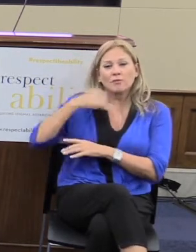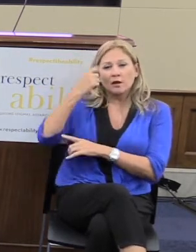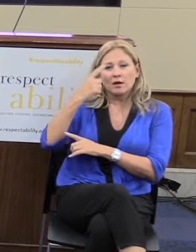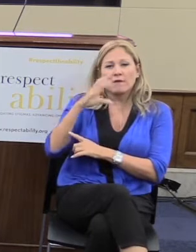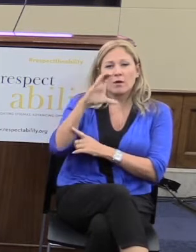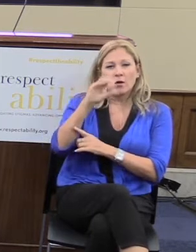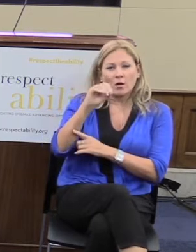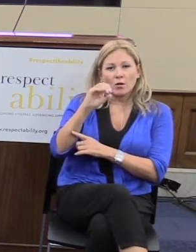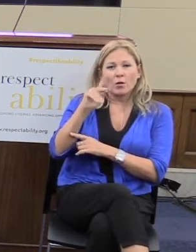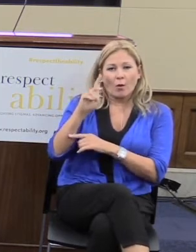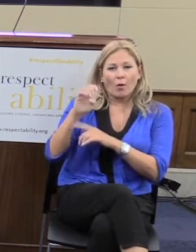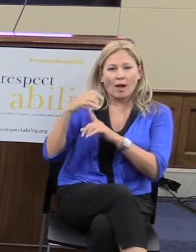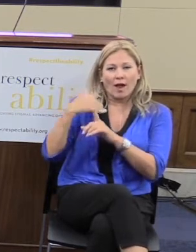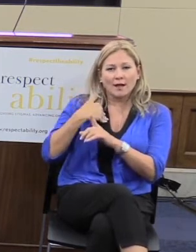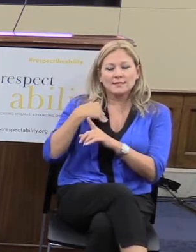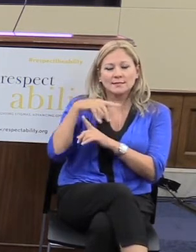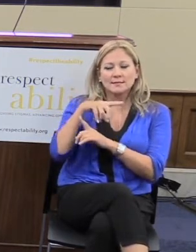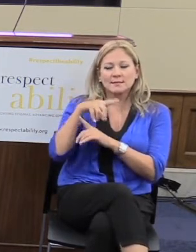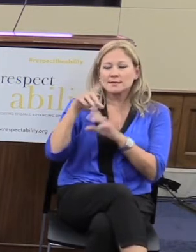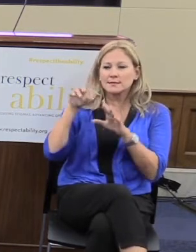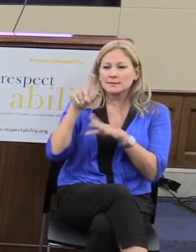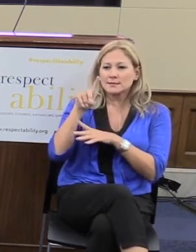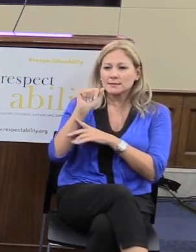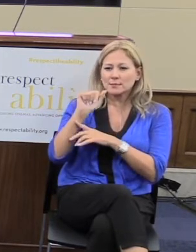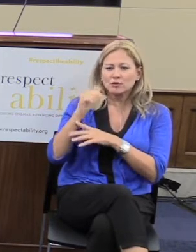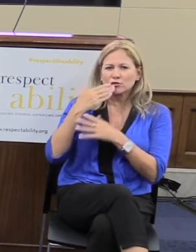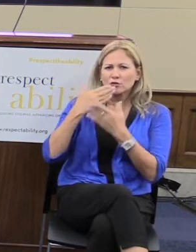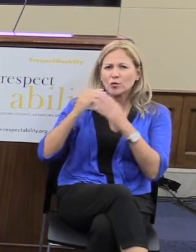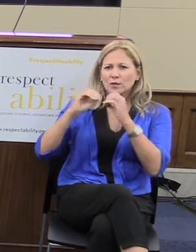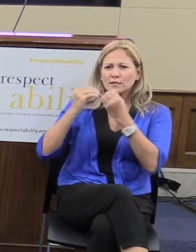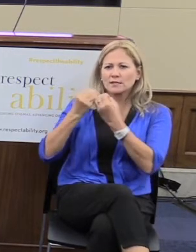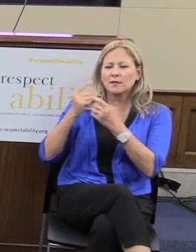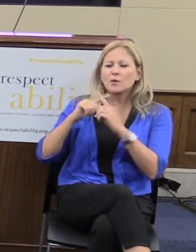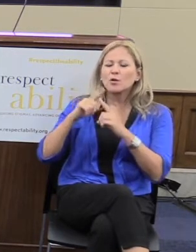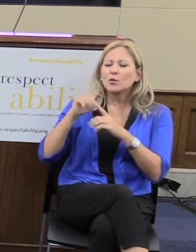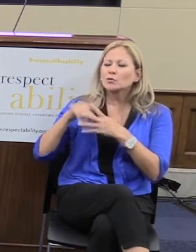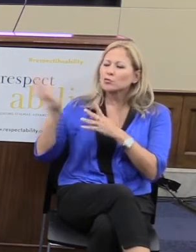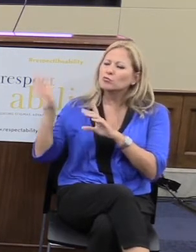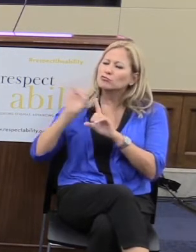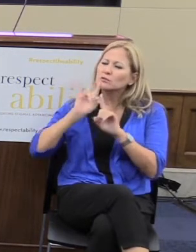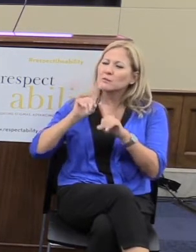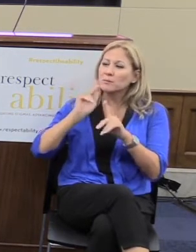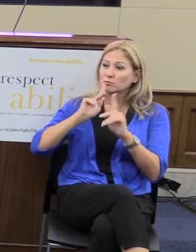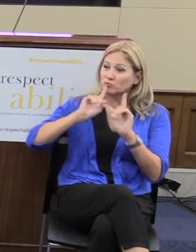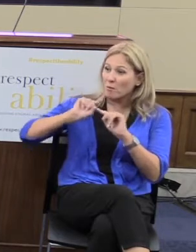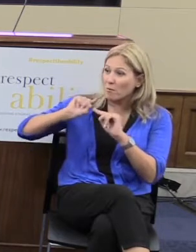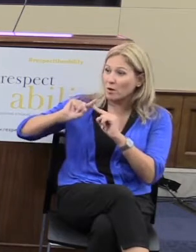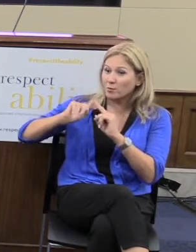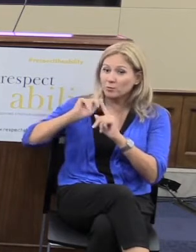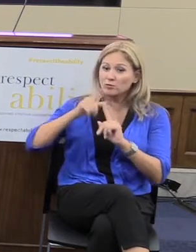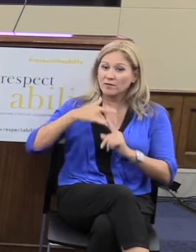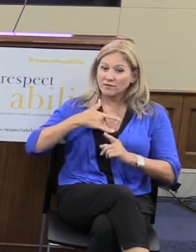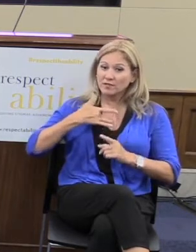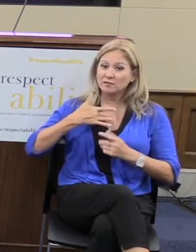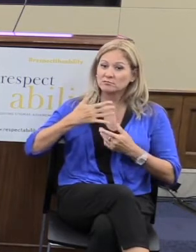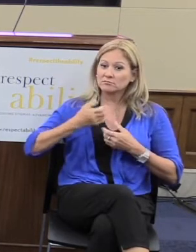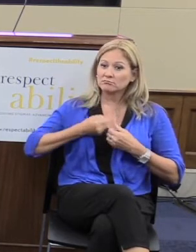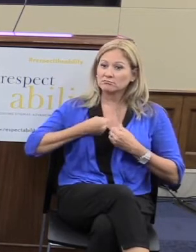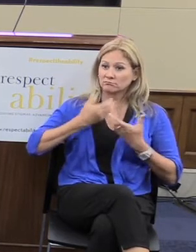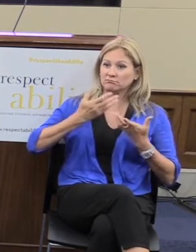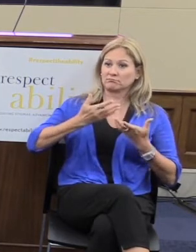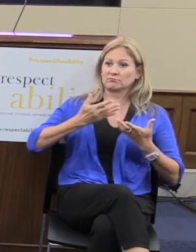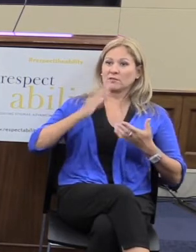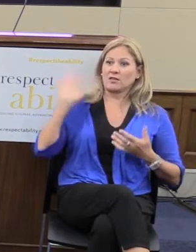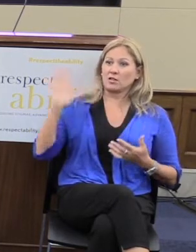Disability, which is a great organization that I've heard about. What has it been in terms of the response of people actually being able to come forward and speak up about